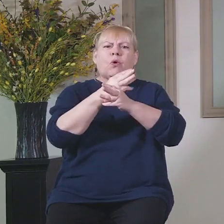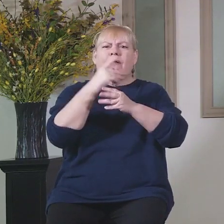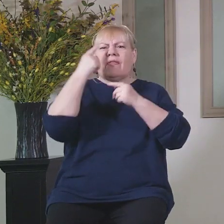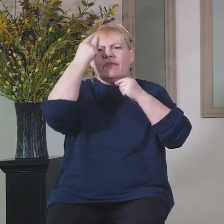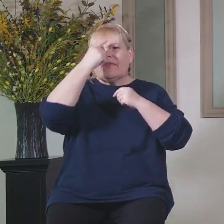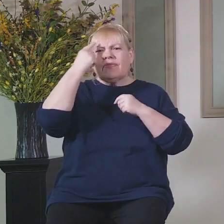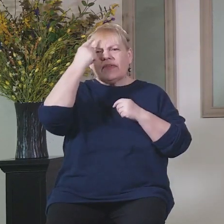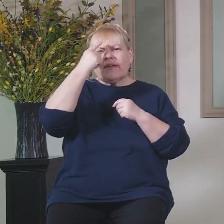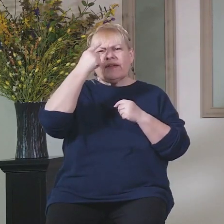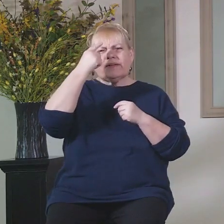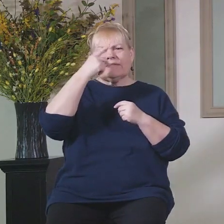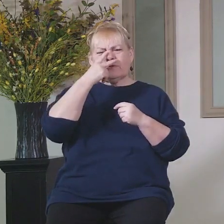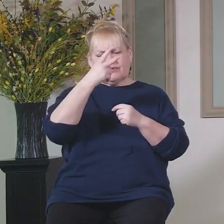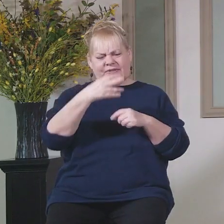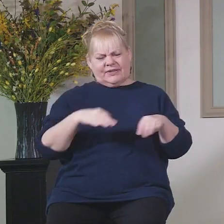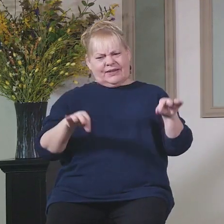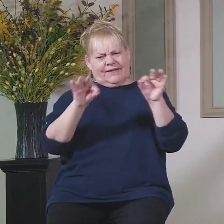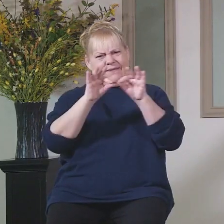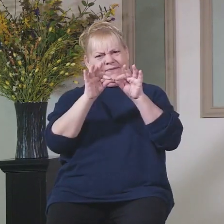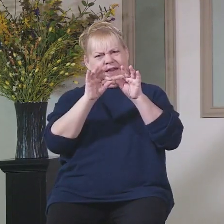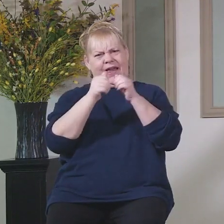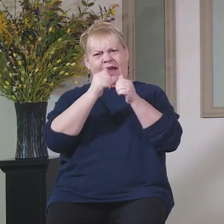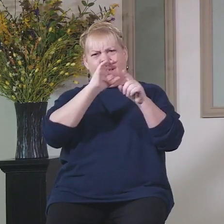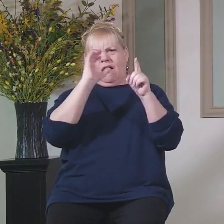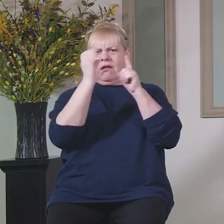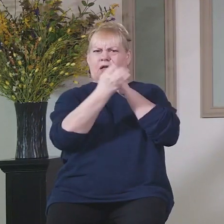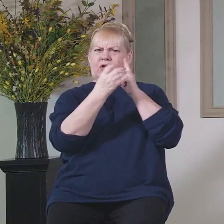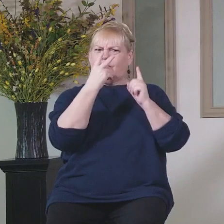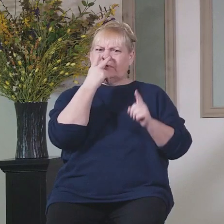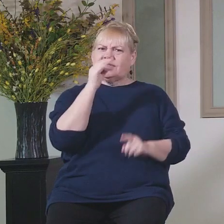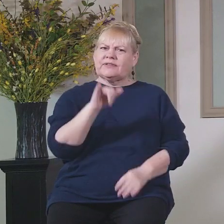thinking, to see value the way culture sees it.